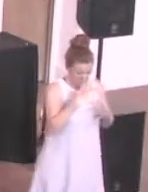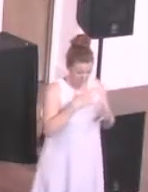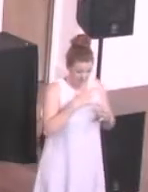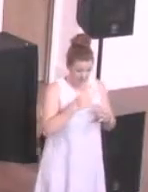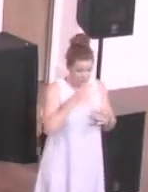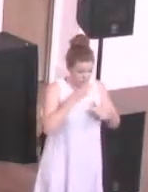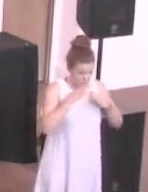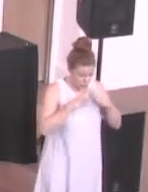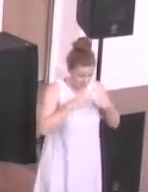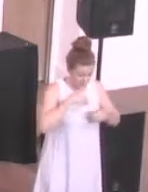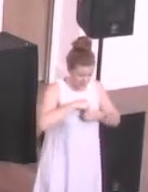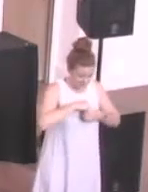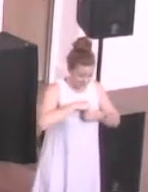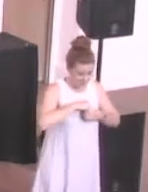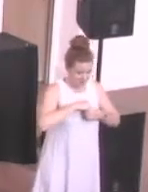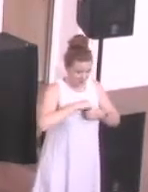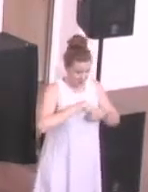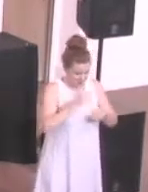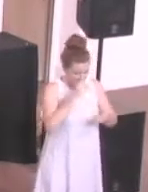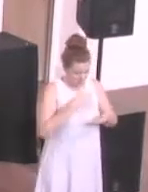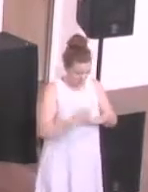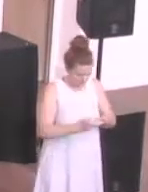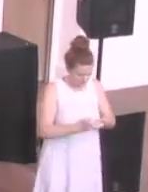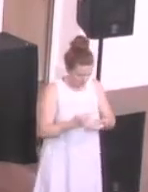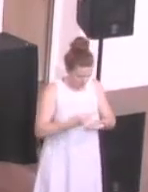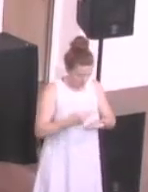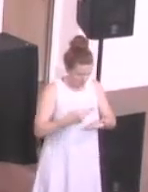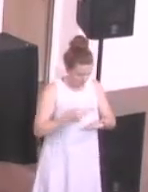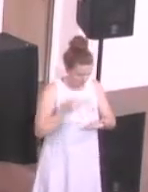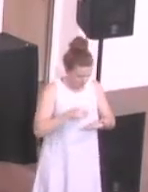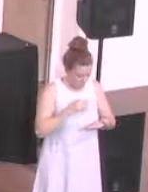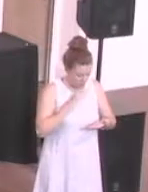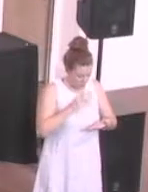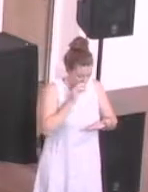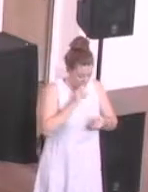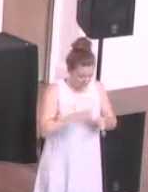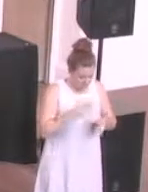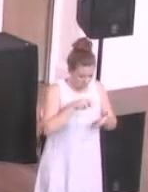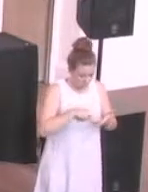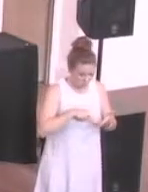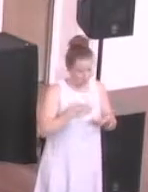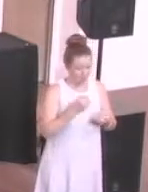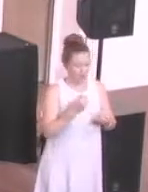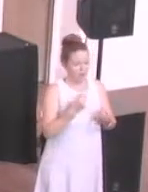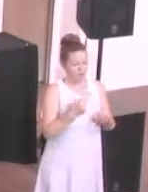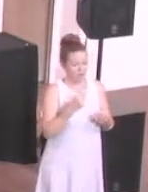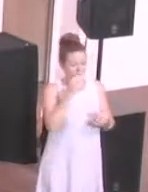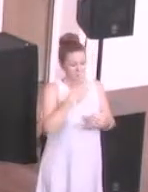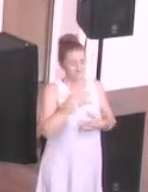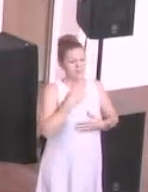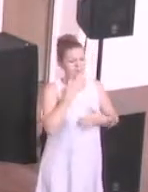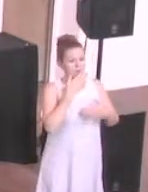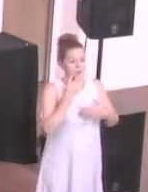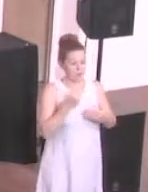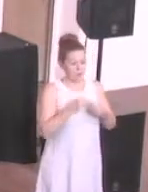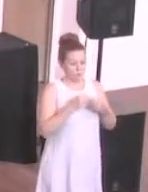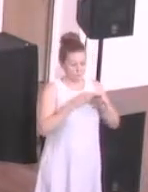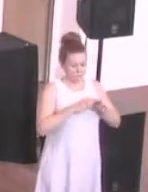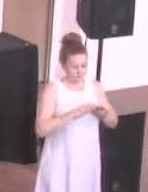today. And the cool thing about it is we're all standing around here and I said, can I pray with you, dude?